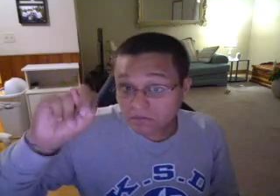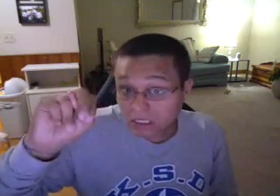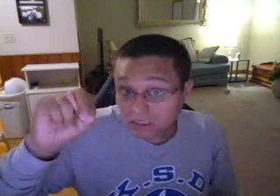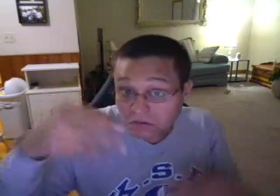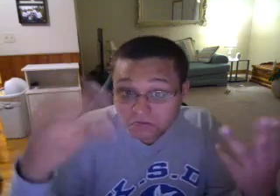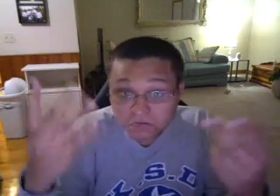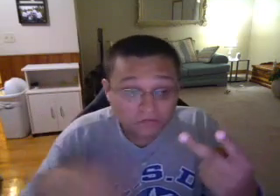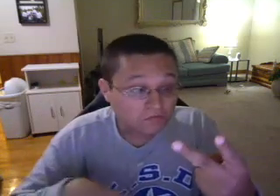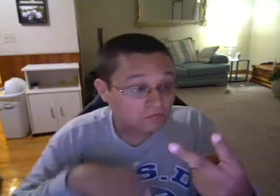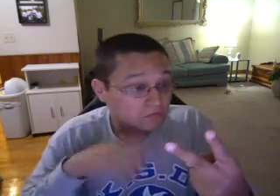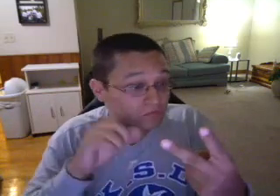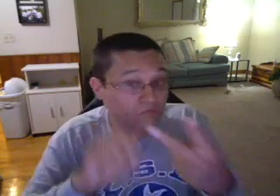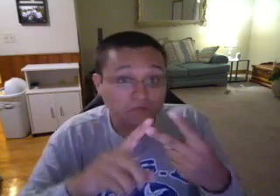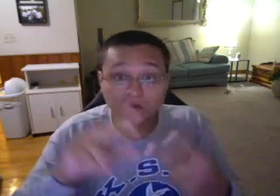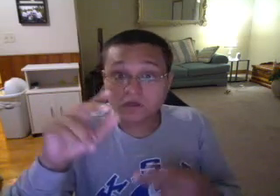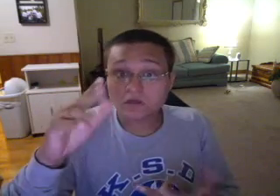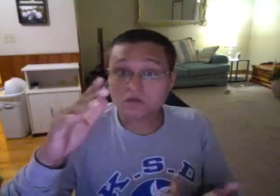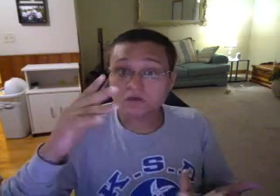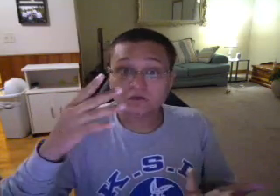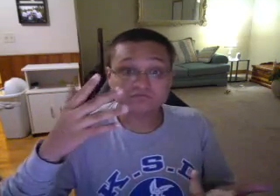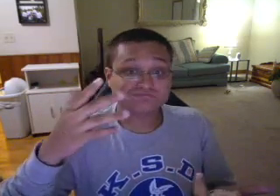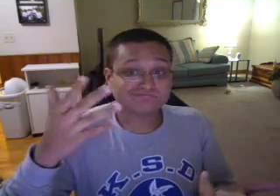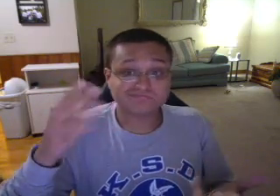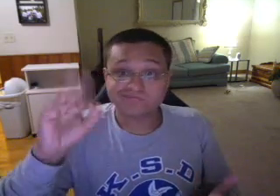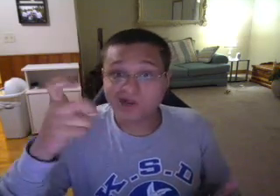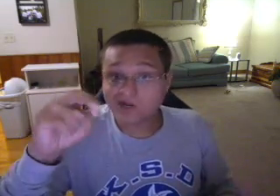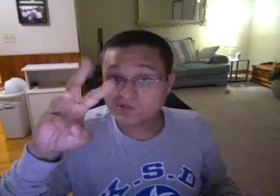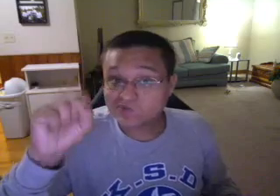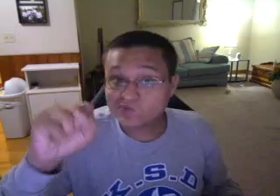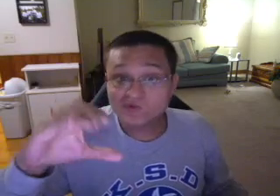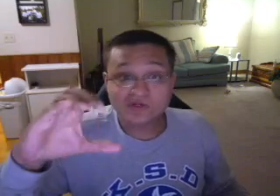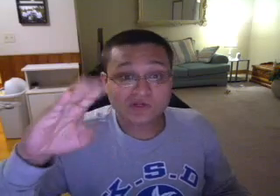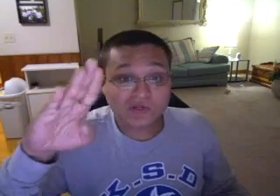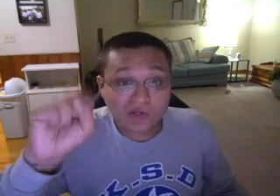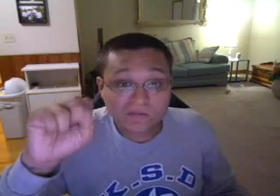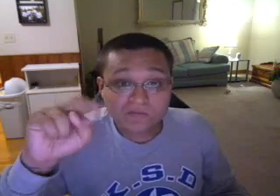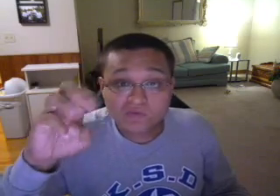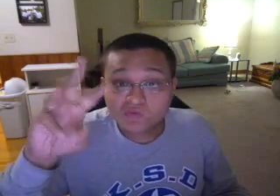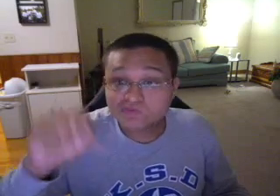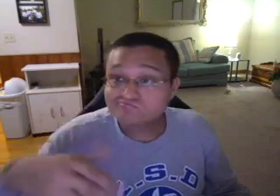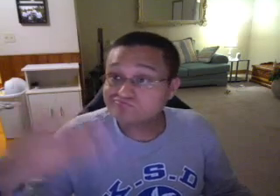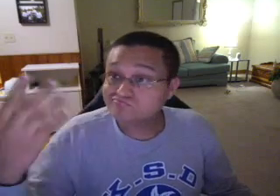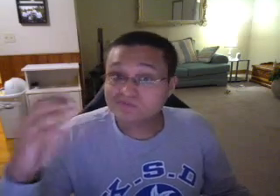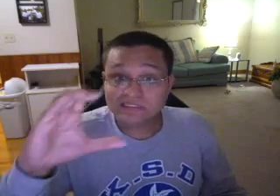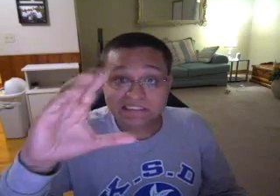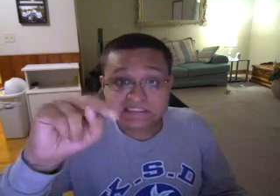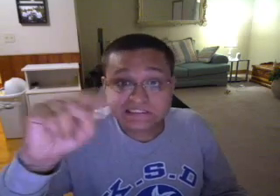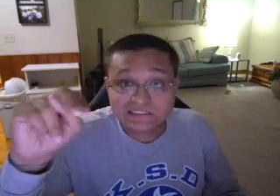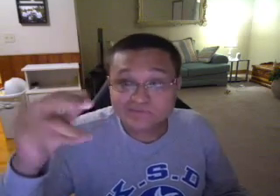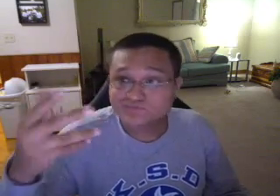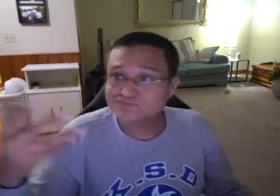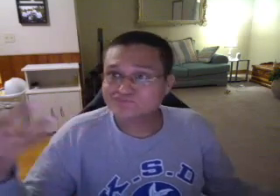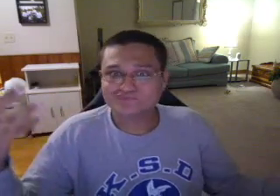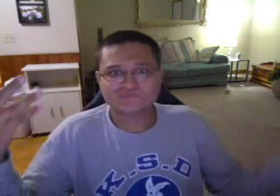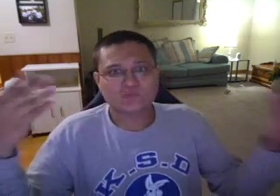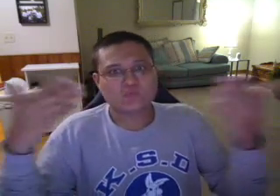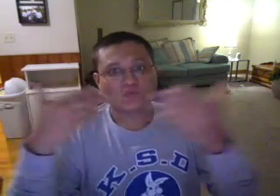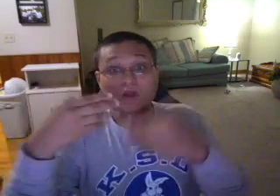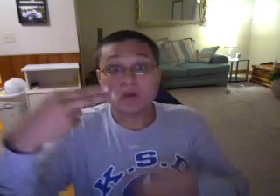the drive-thru. First, I want to show you the basics of Twitter. The first thing you want to do is go to the sign-up page. Simple. All you need is an email address, pick a password, and